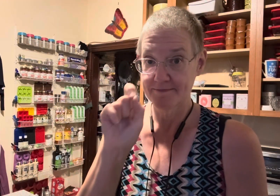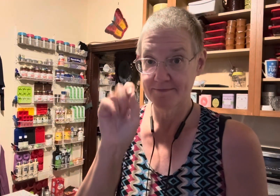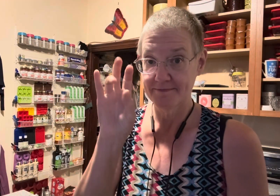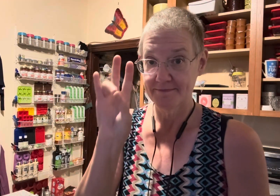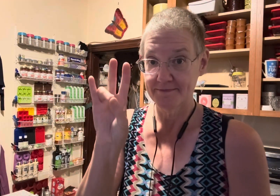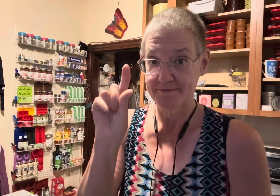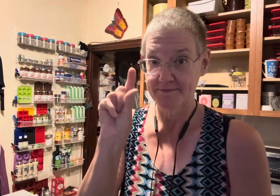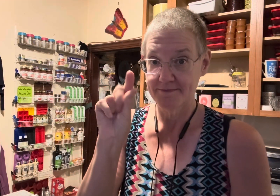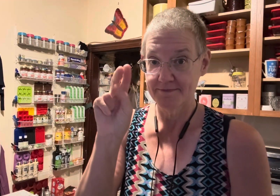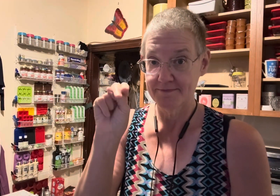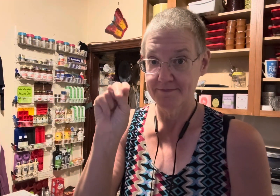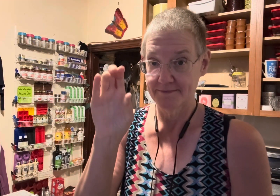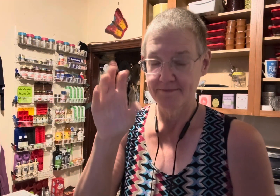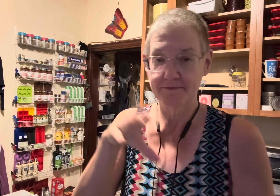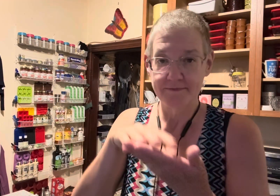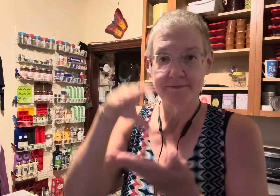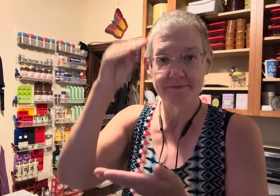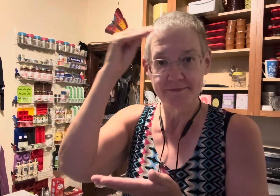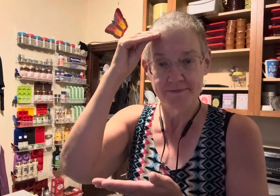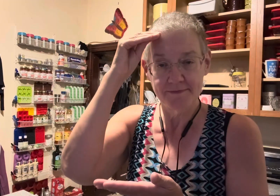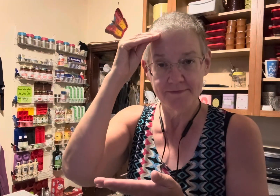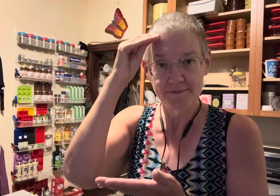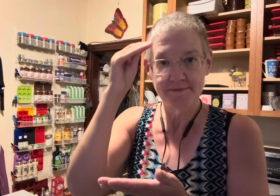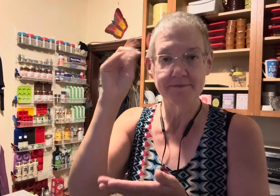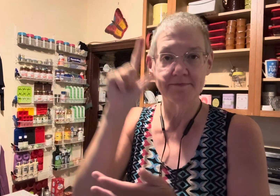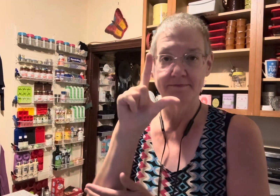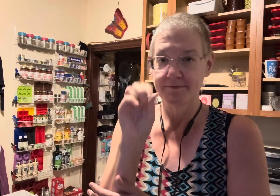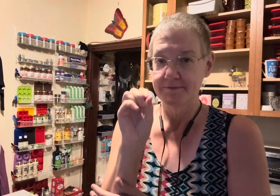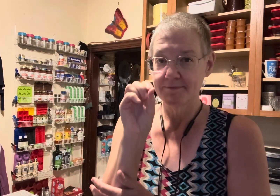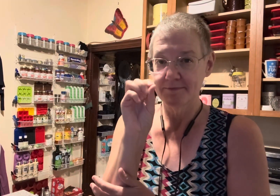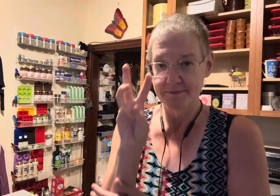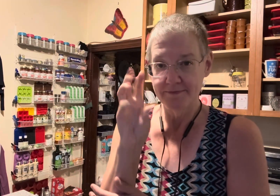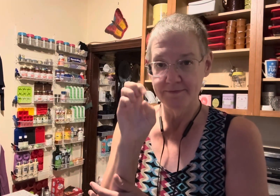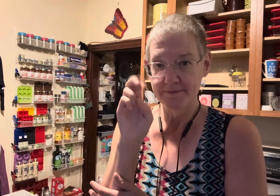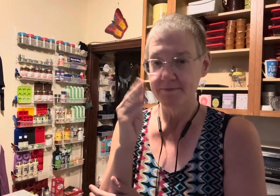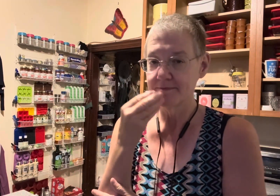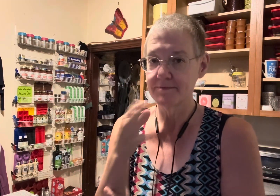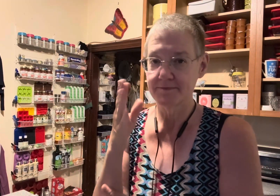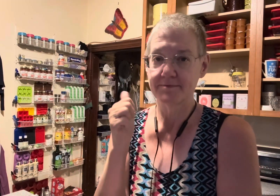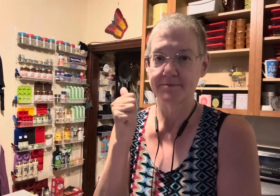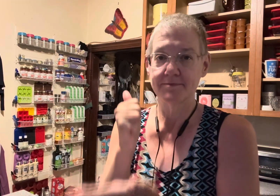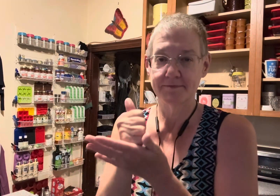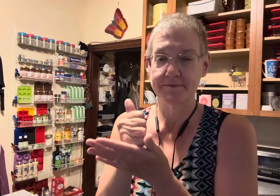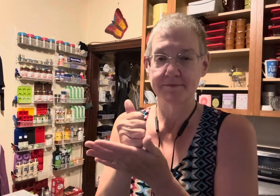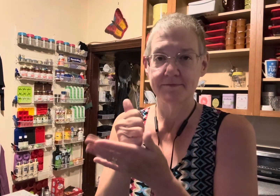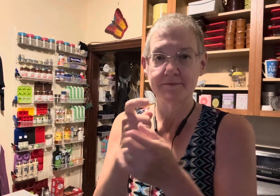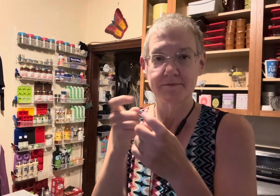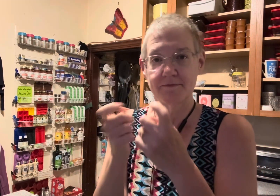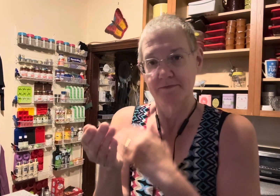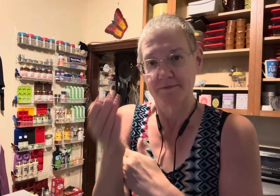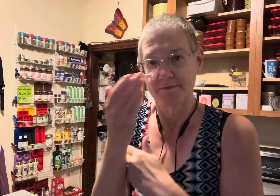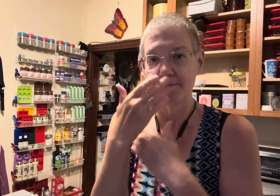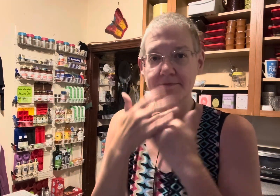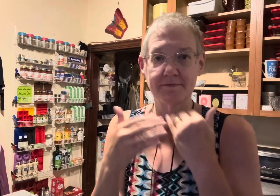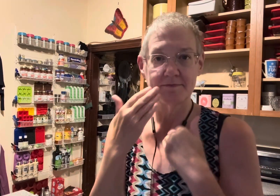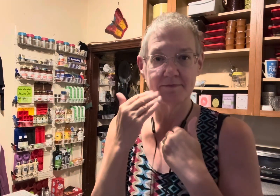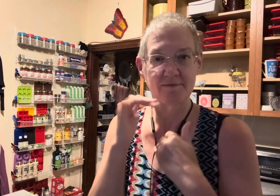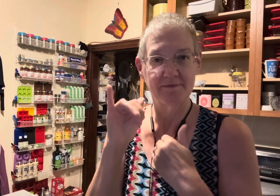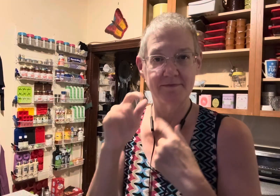Breakfast is 7.7 grams of net carbs, and I've learned a very low-carb breakfast helps control his blood